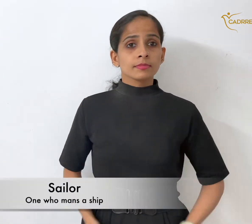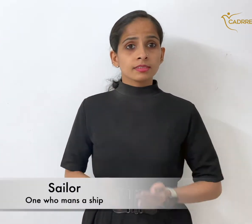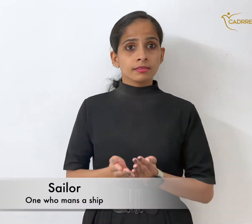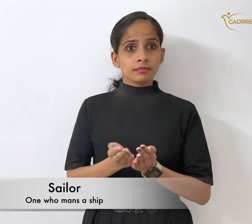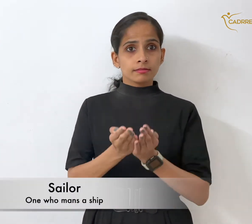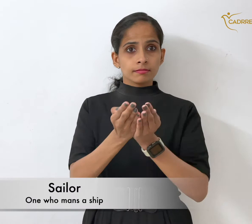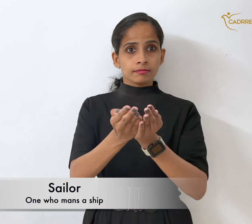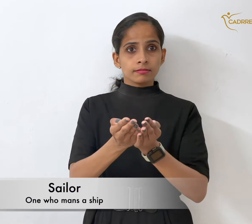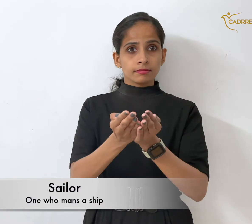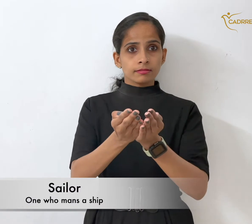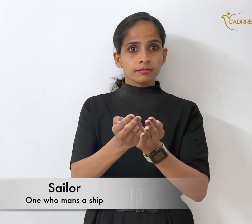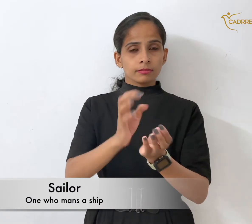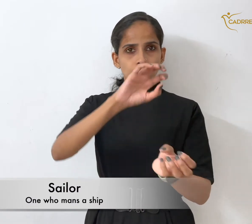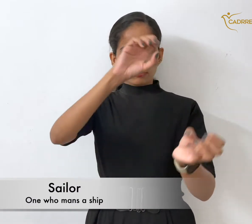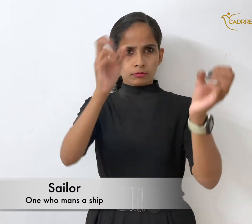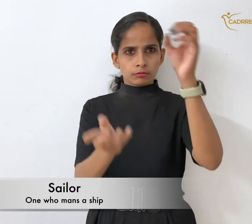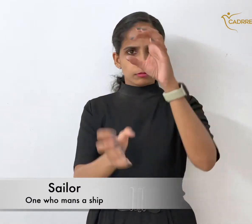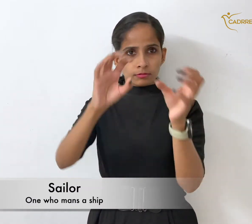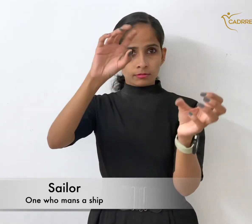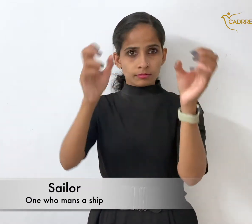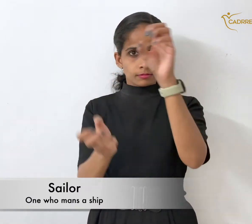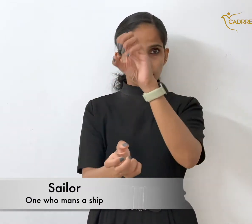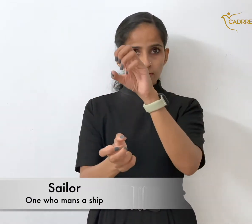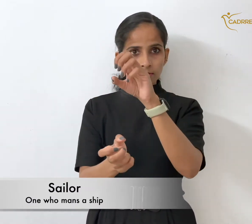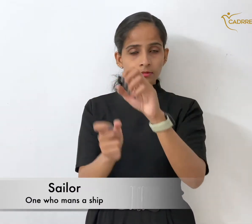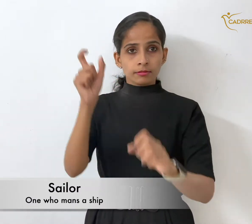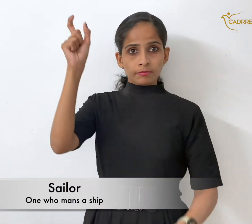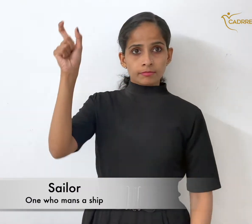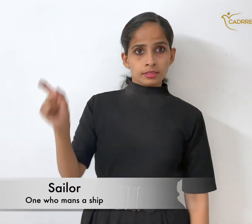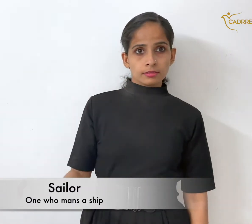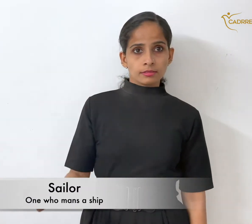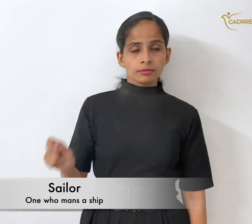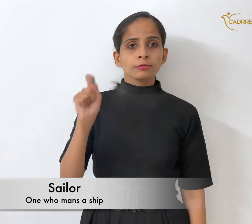Sailor, one who mans a ship.